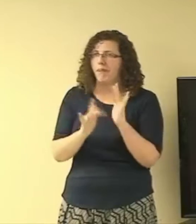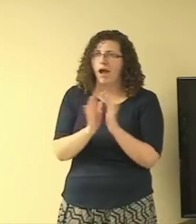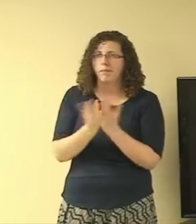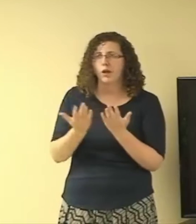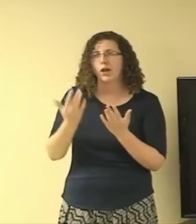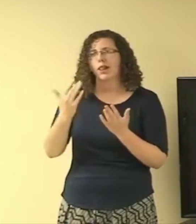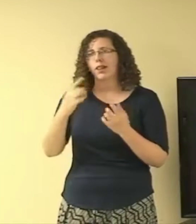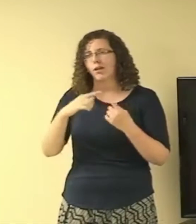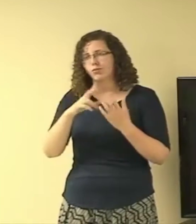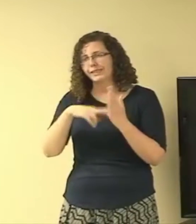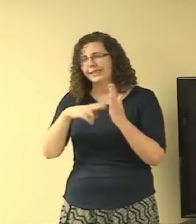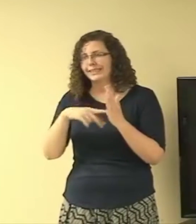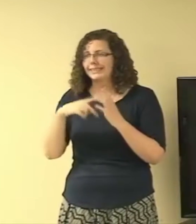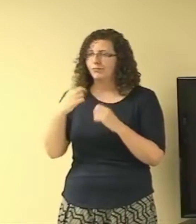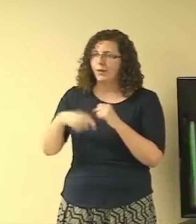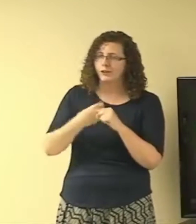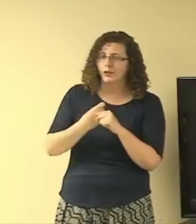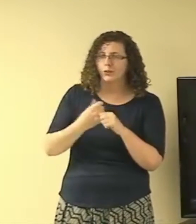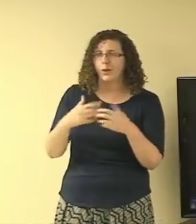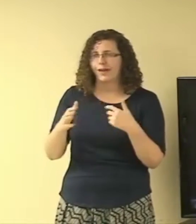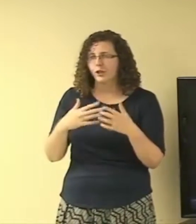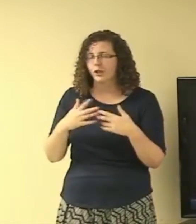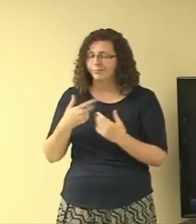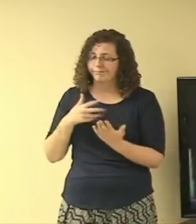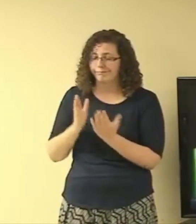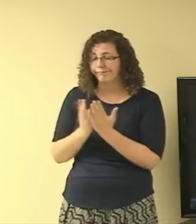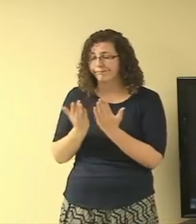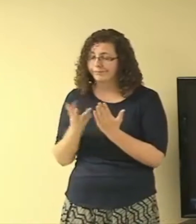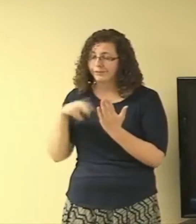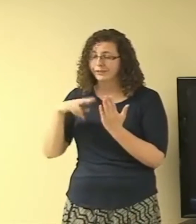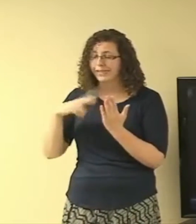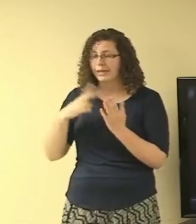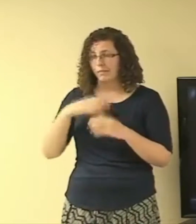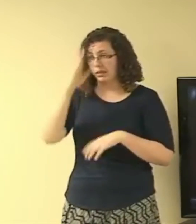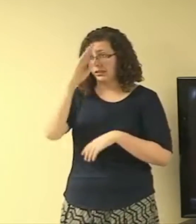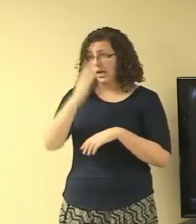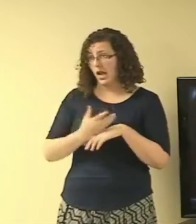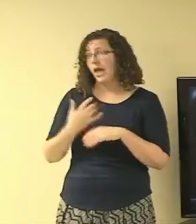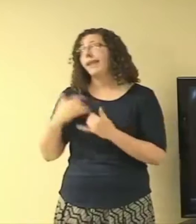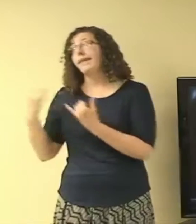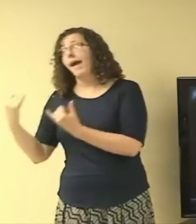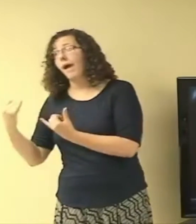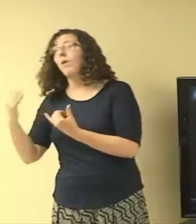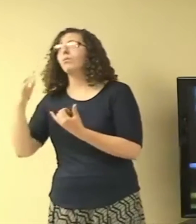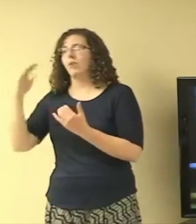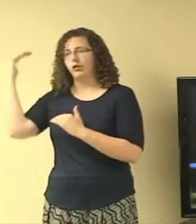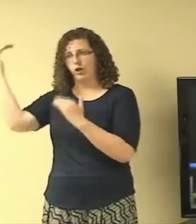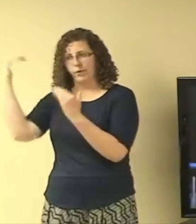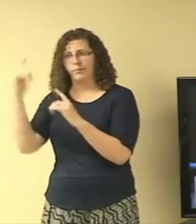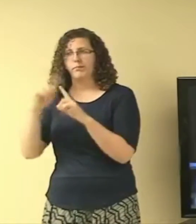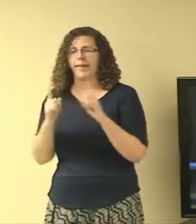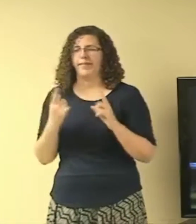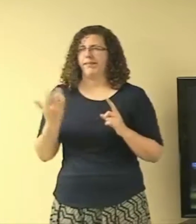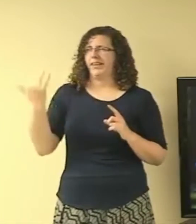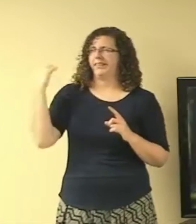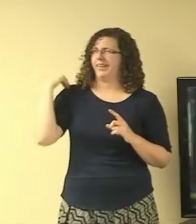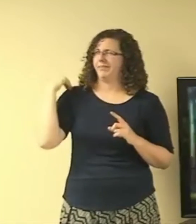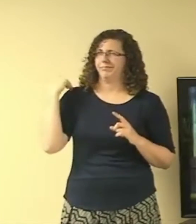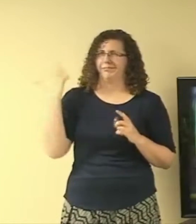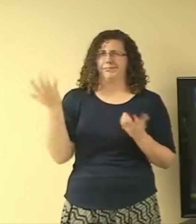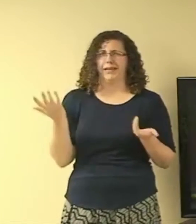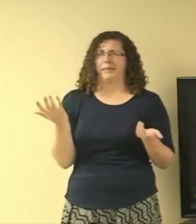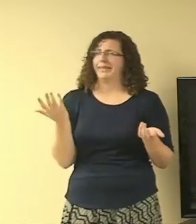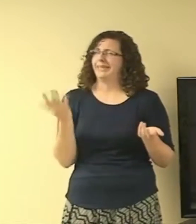deal, right? And my son, who's now a grown young man, at that time he was